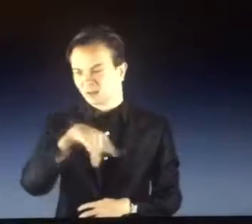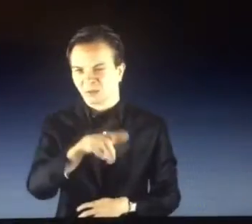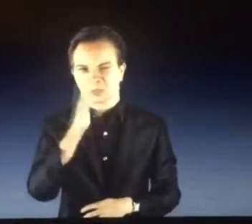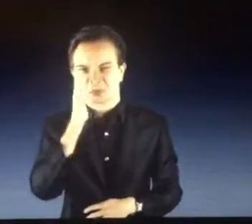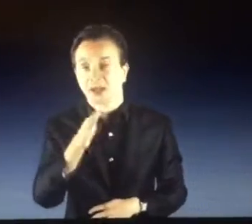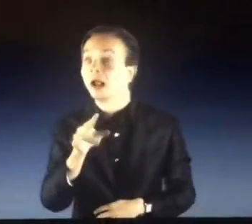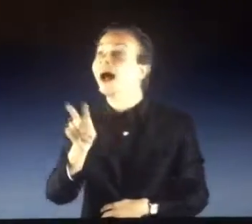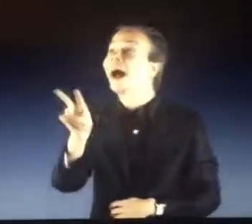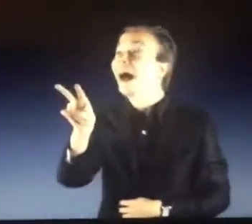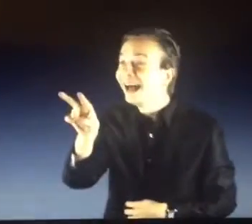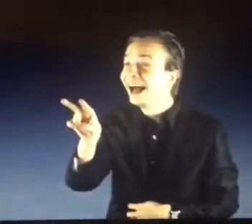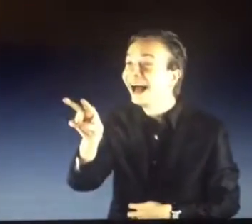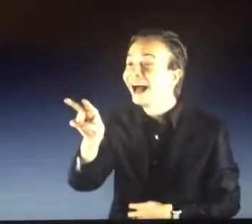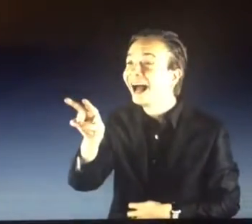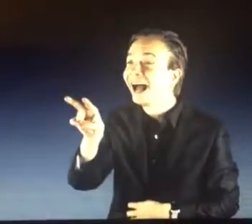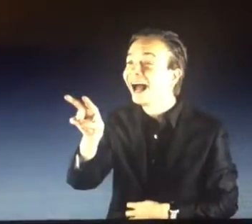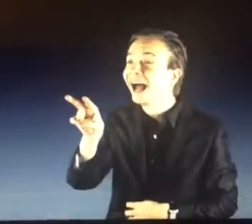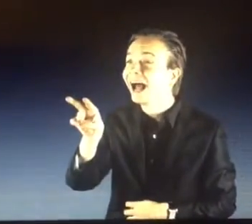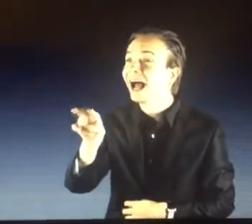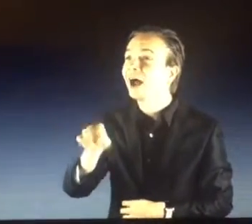you see the deaf people in the audience and their